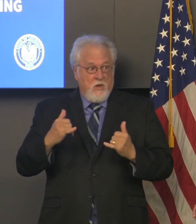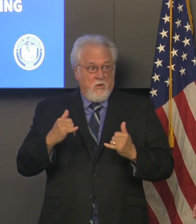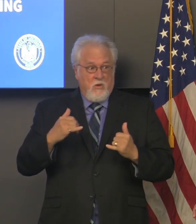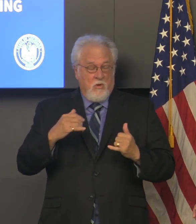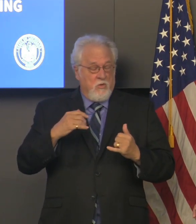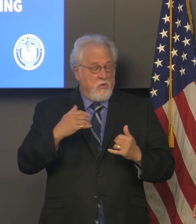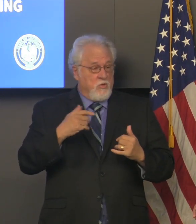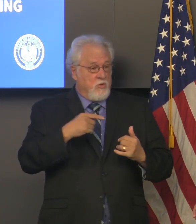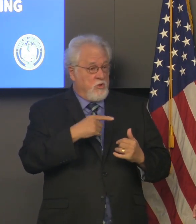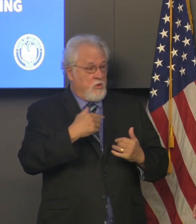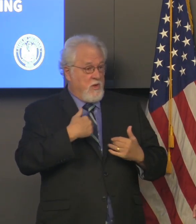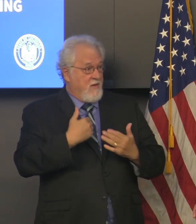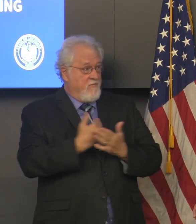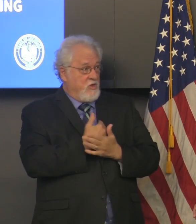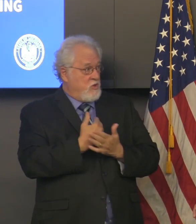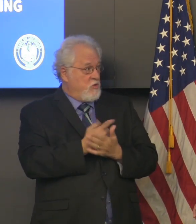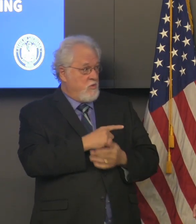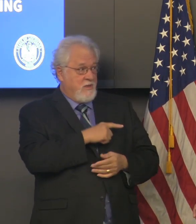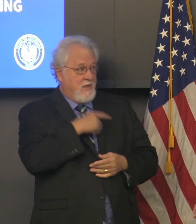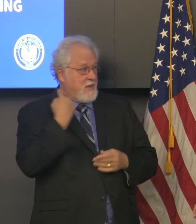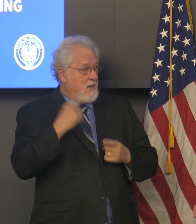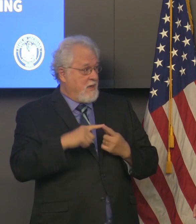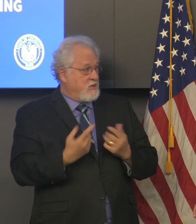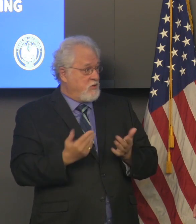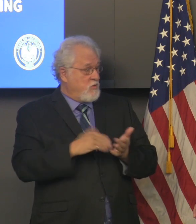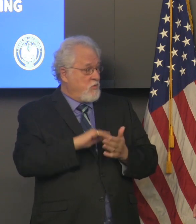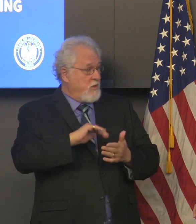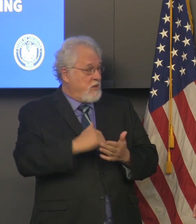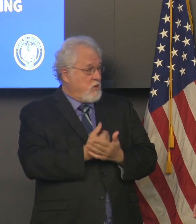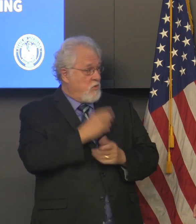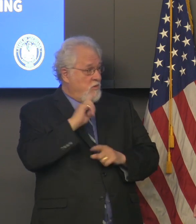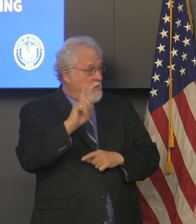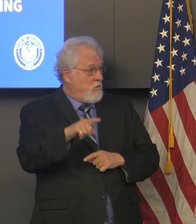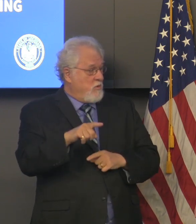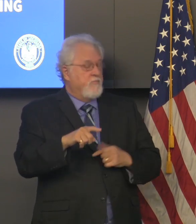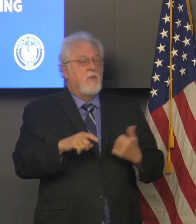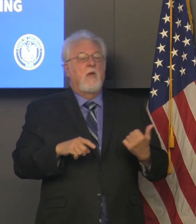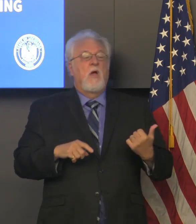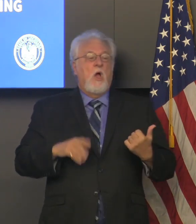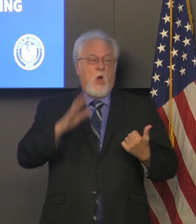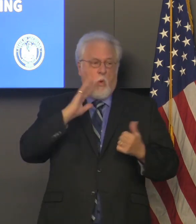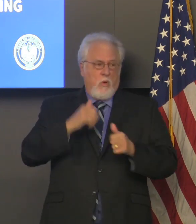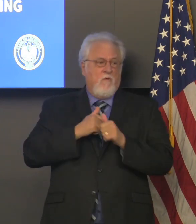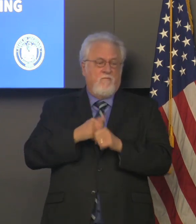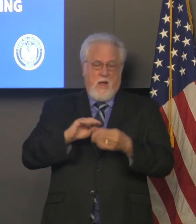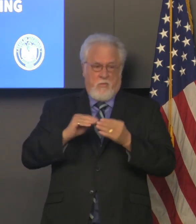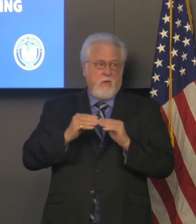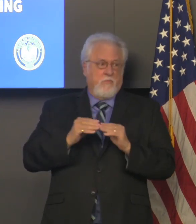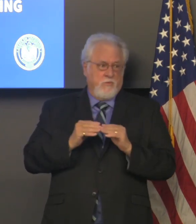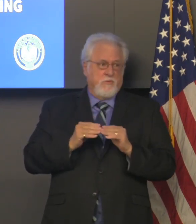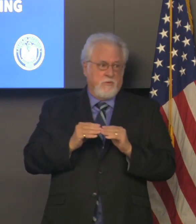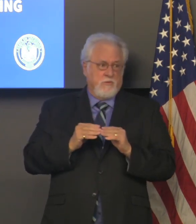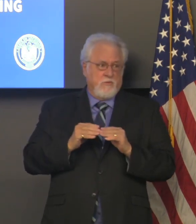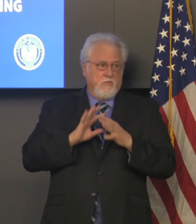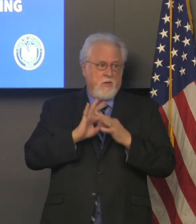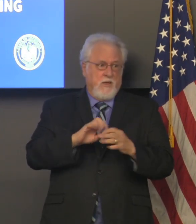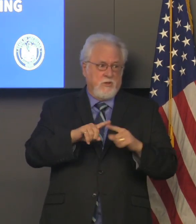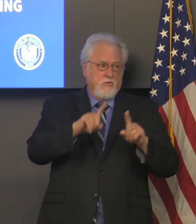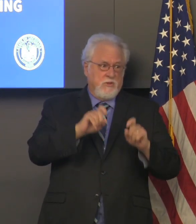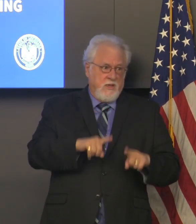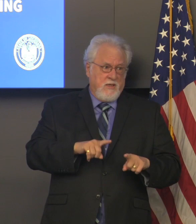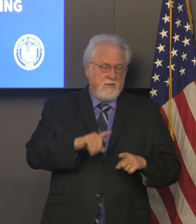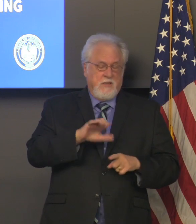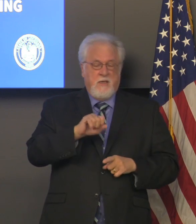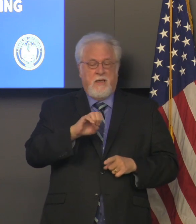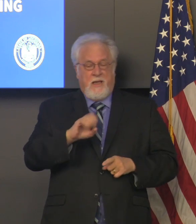new deadline for renewing the order coming up. Yeah, obviously we're going to follow the numbers as it relates to tests, to